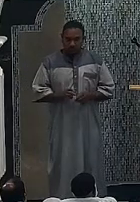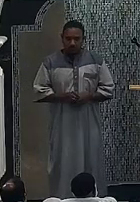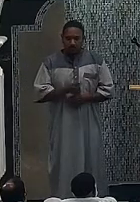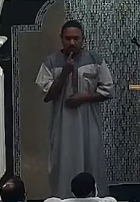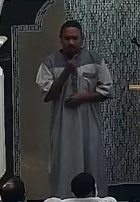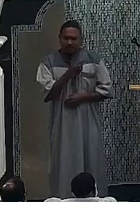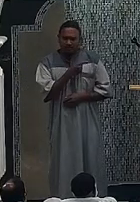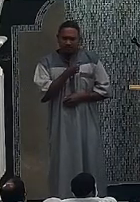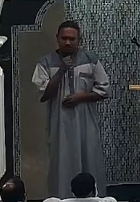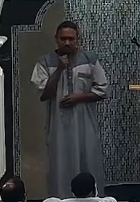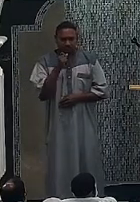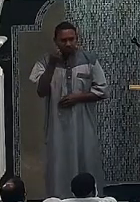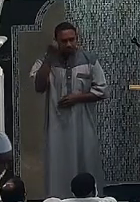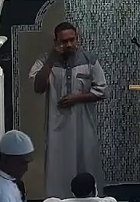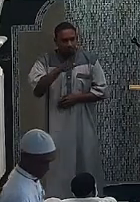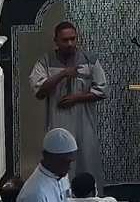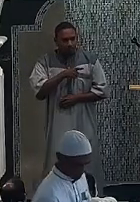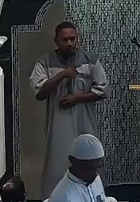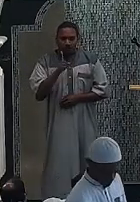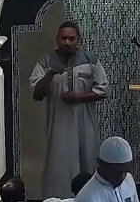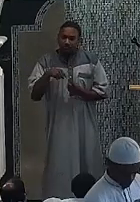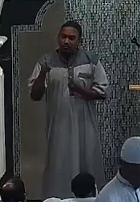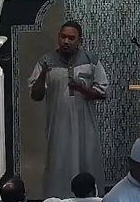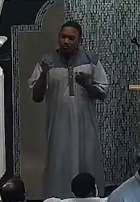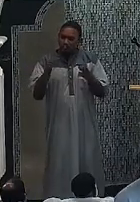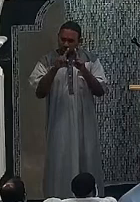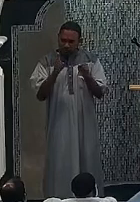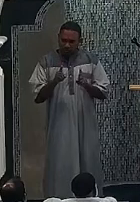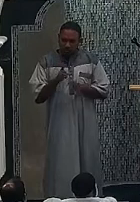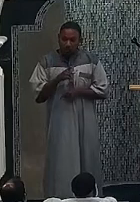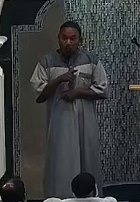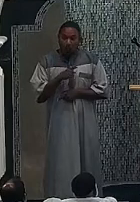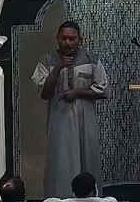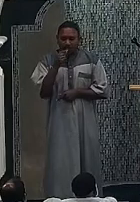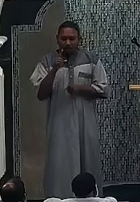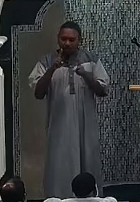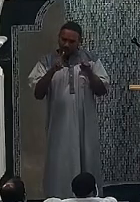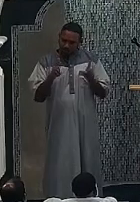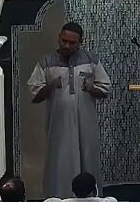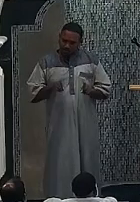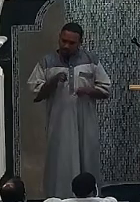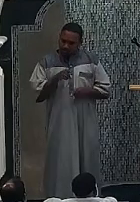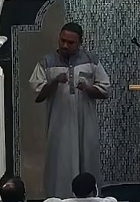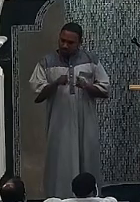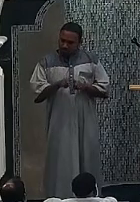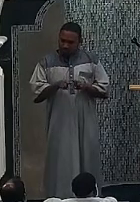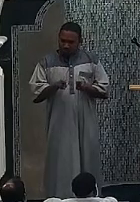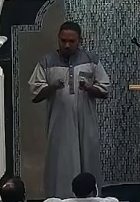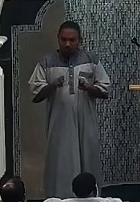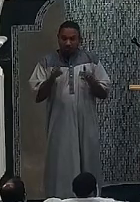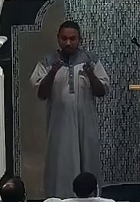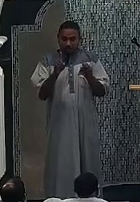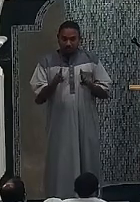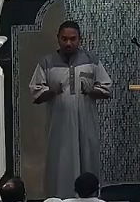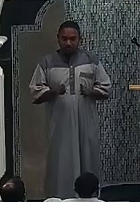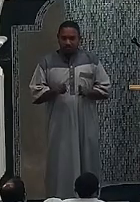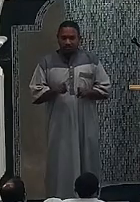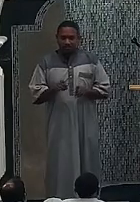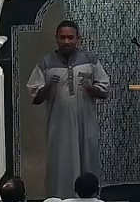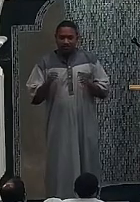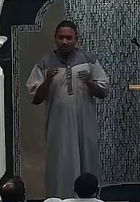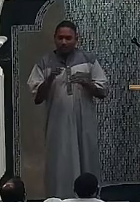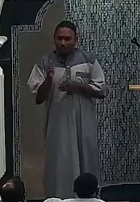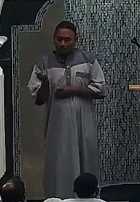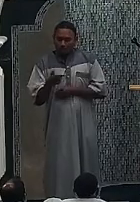So there's only, in those days, there were only one school, special school available for the deaf, and that is in Witteboome and